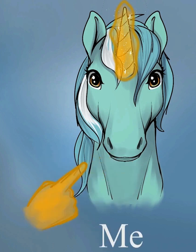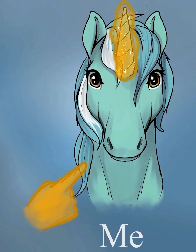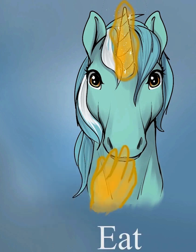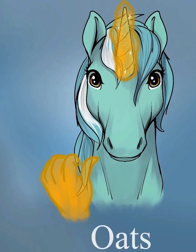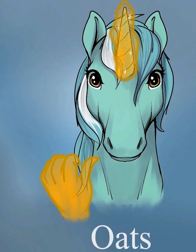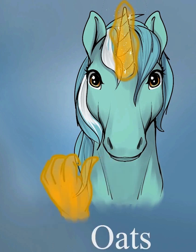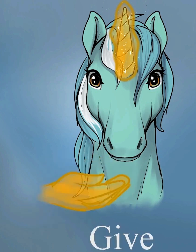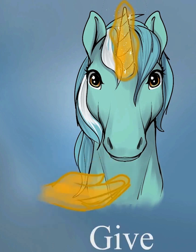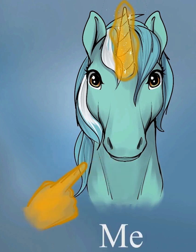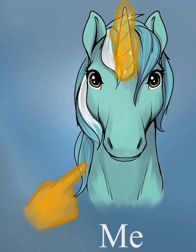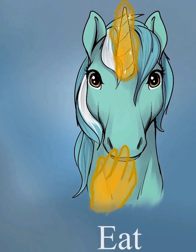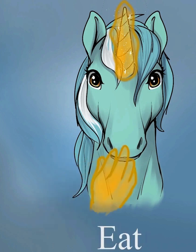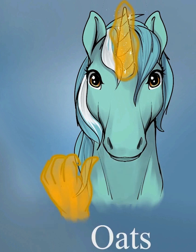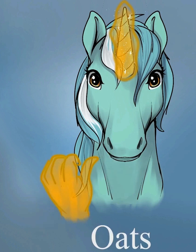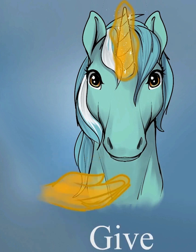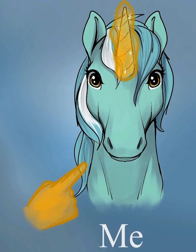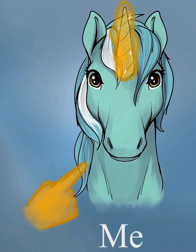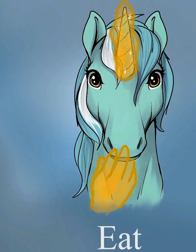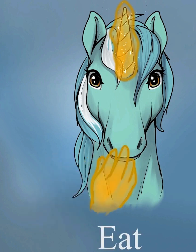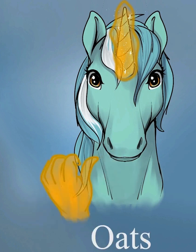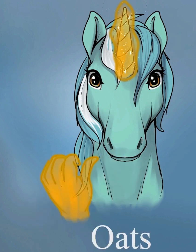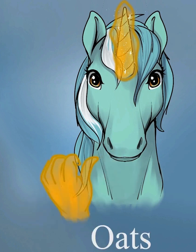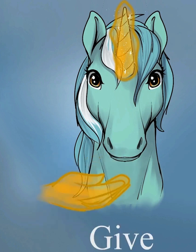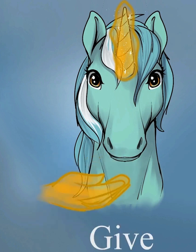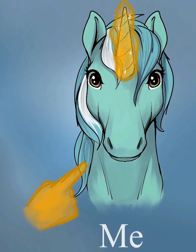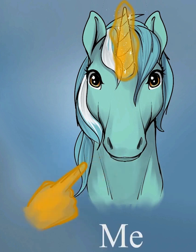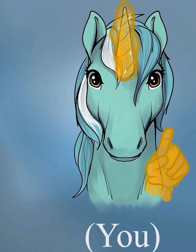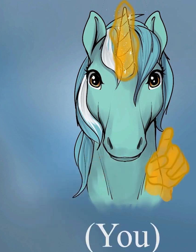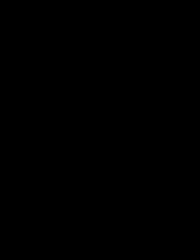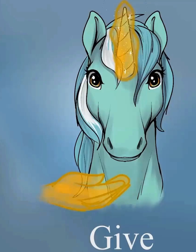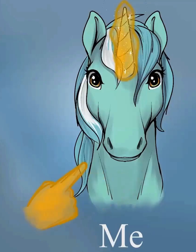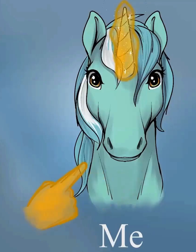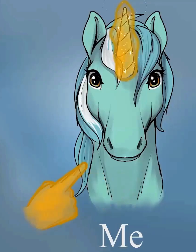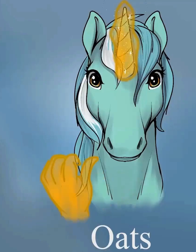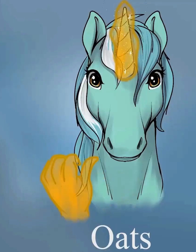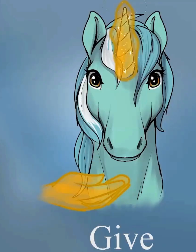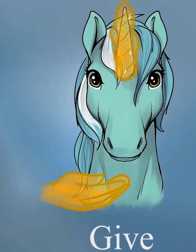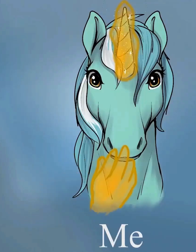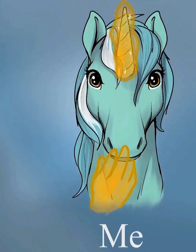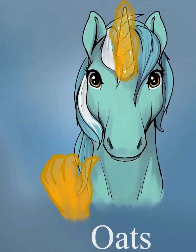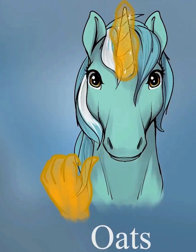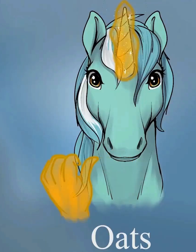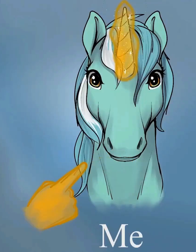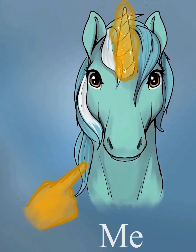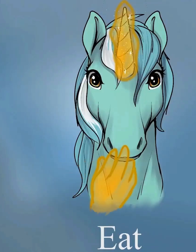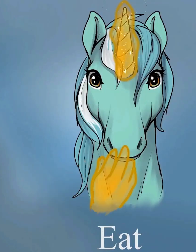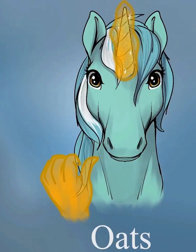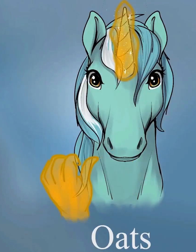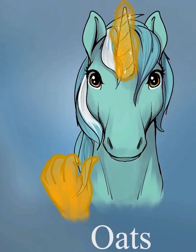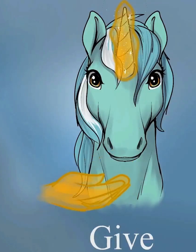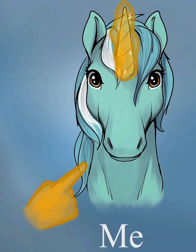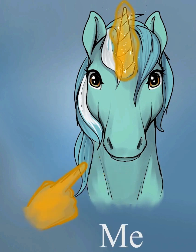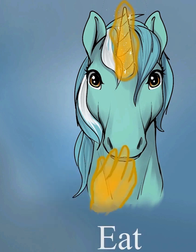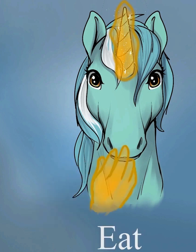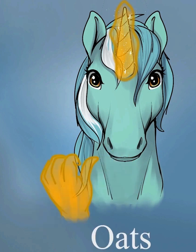me oats, give me oats, give me oats, give me you. Give me oats, give me oats, me oats, give me